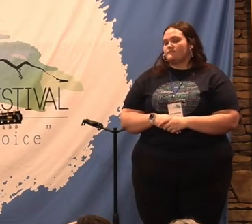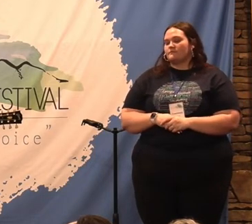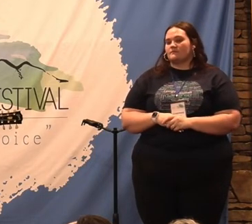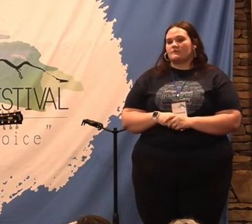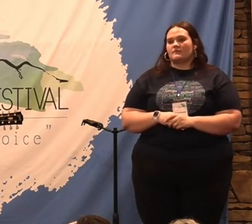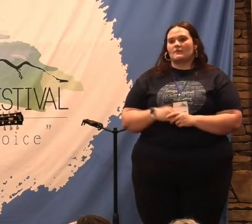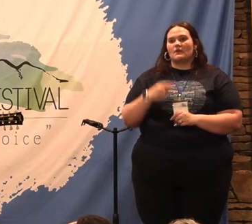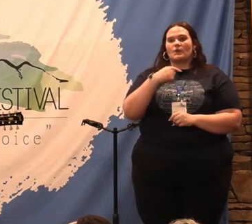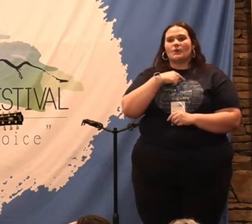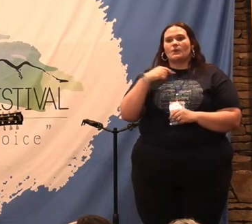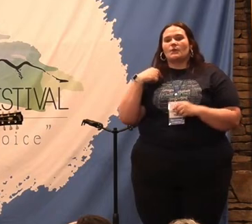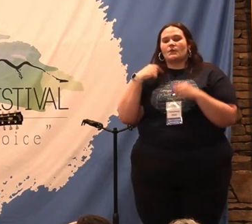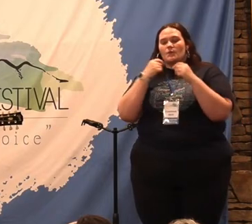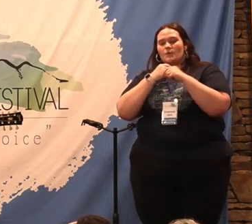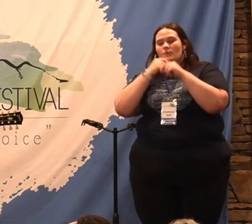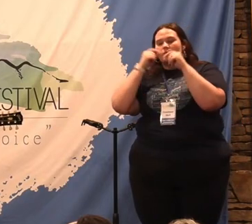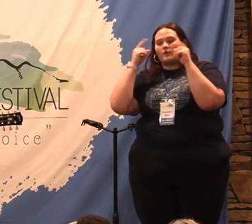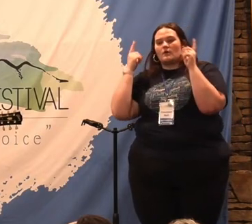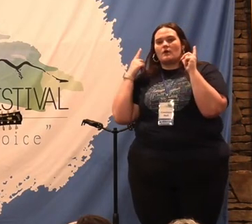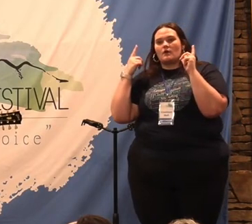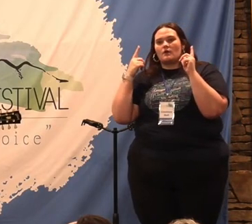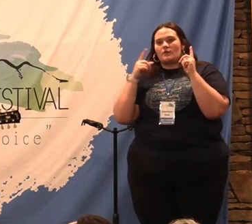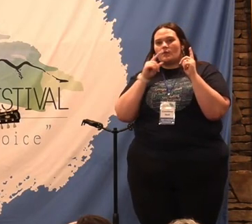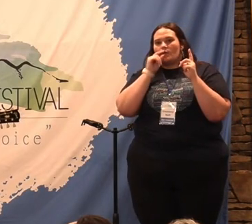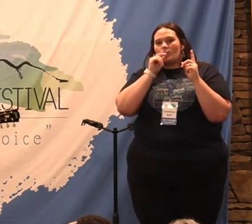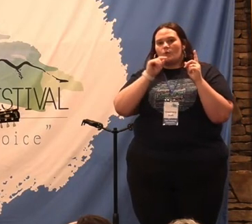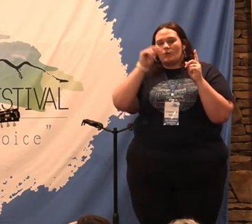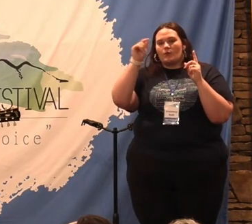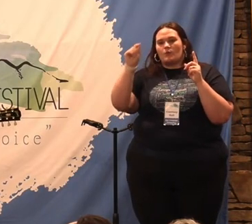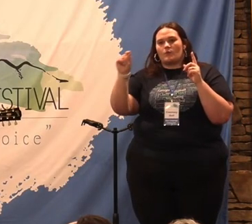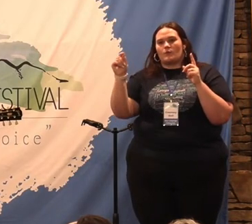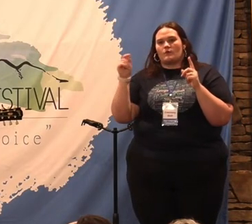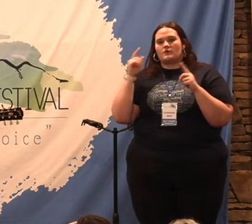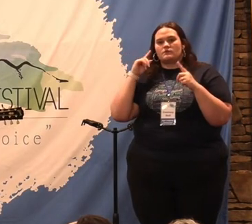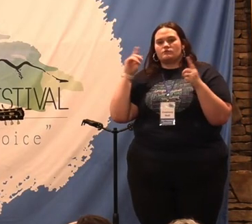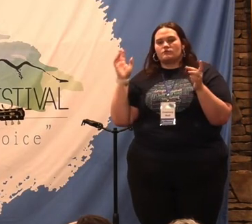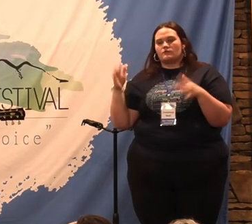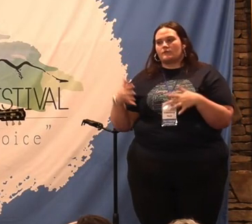We woke up to the whistle scream.